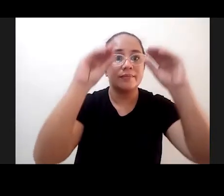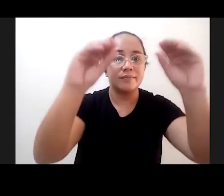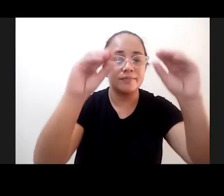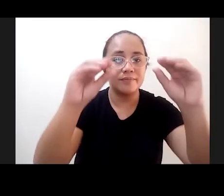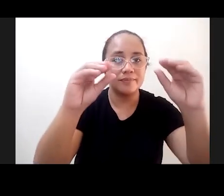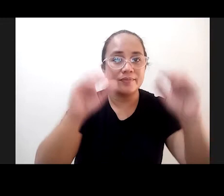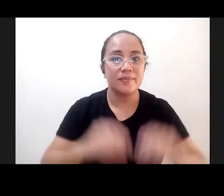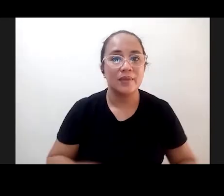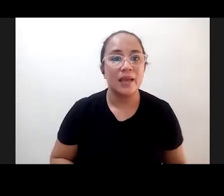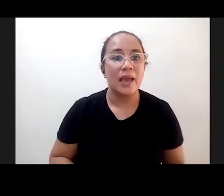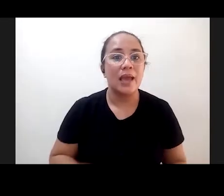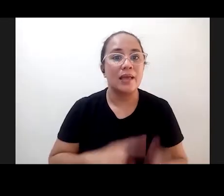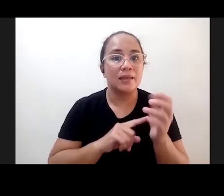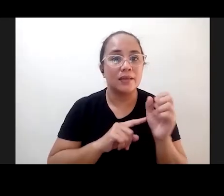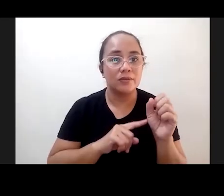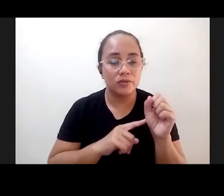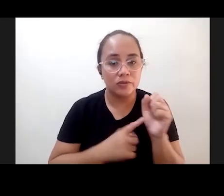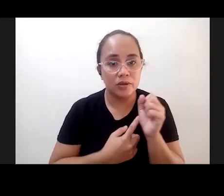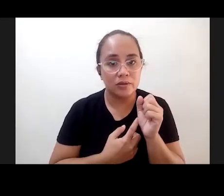start.